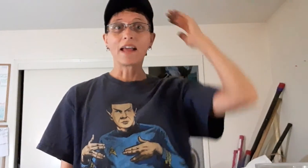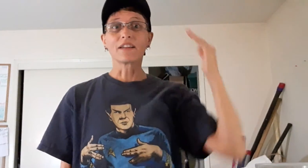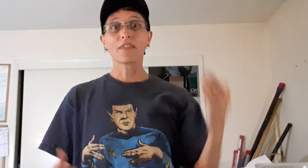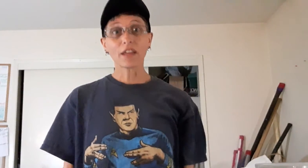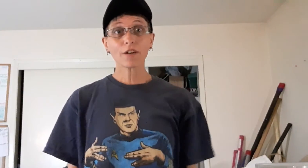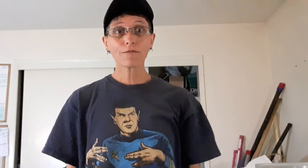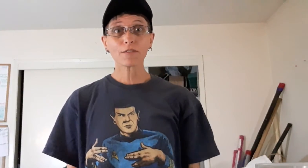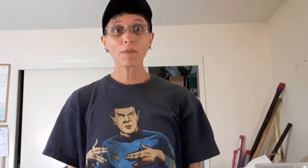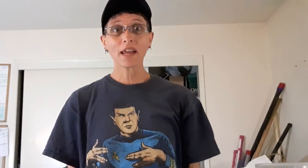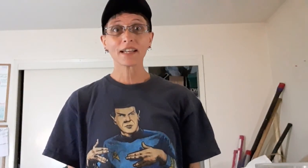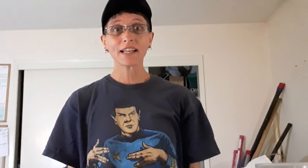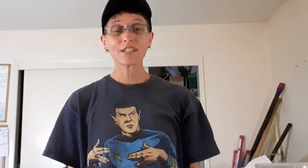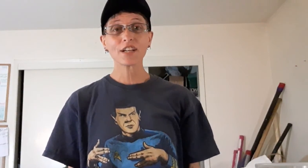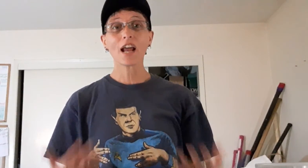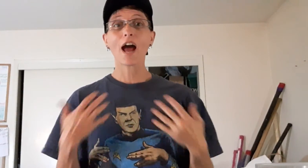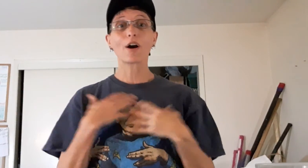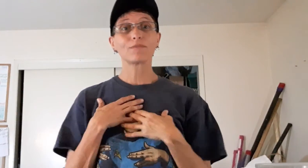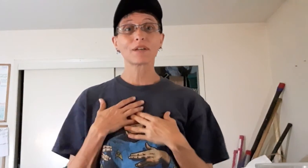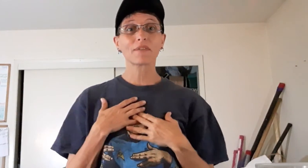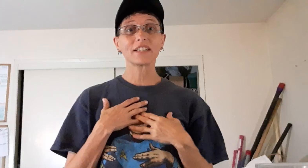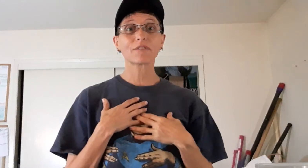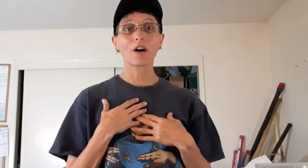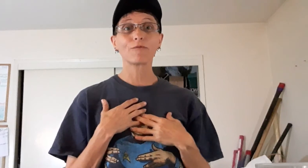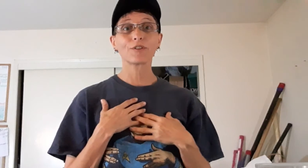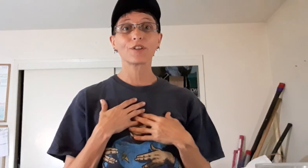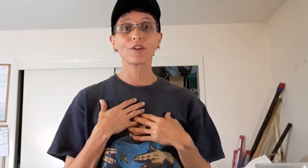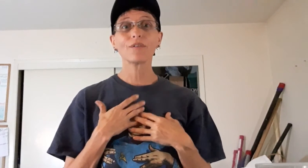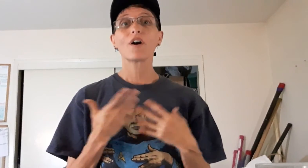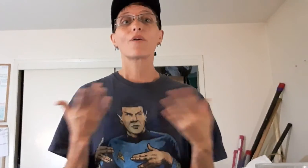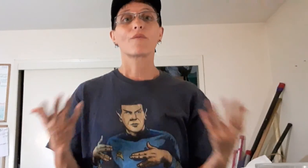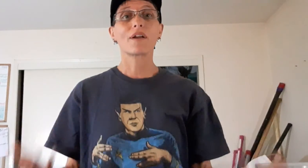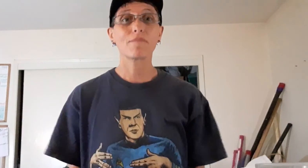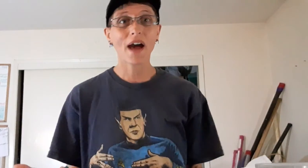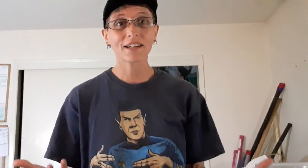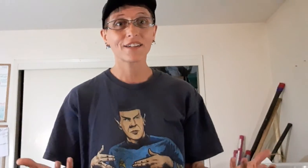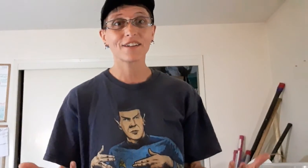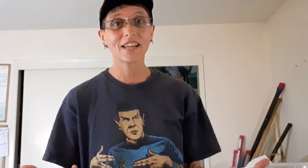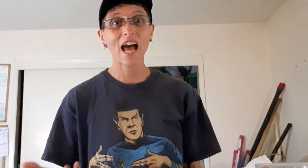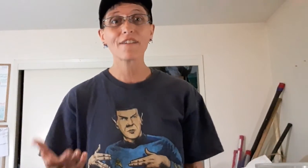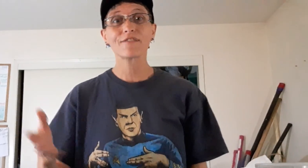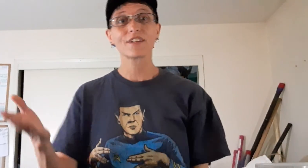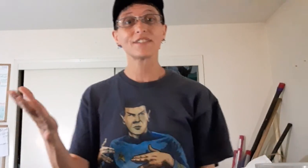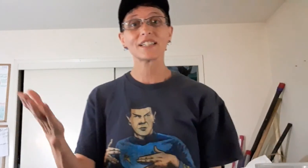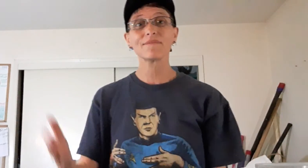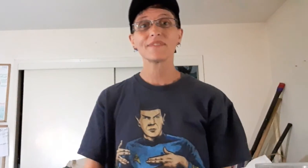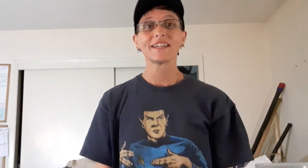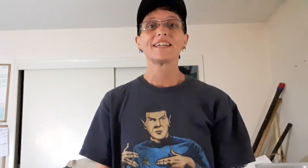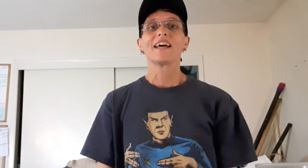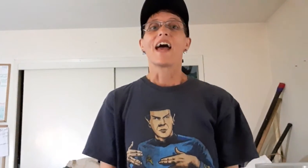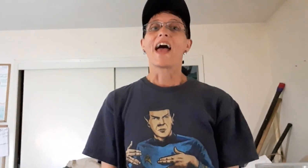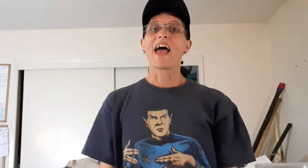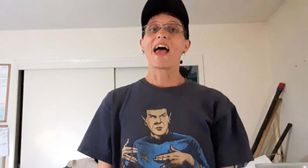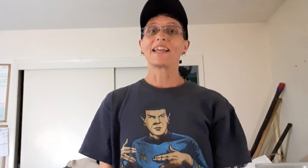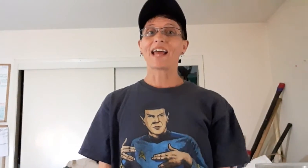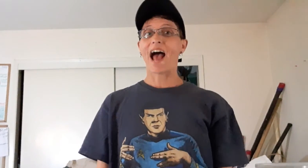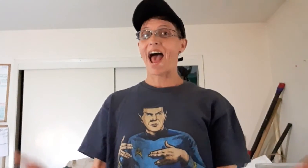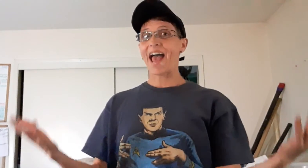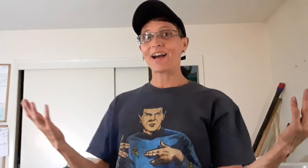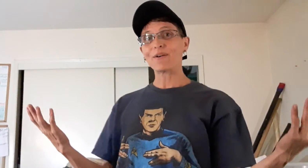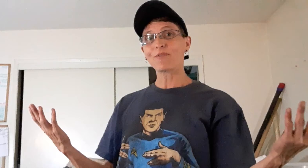And thank you for paying attention. I hope some of these were helpful to you. Run back to your desk, use them. And I hope you all